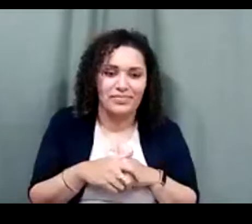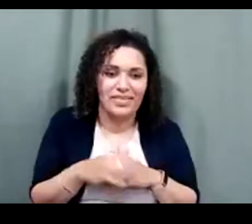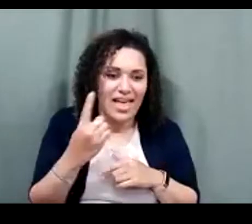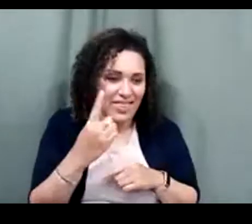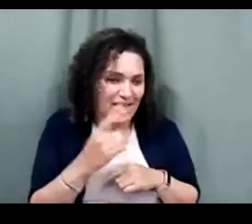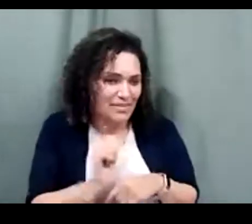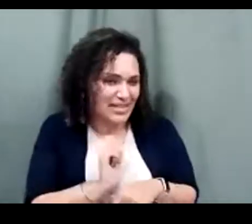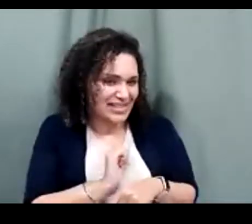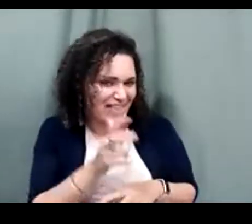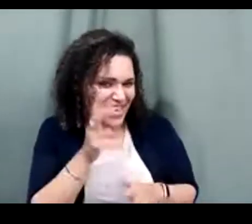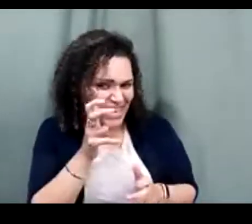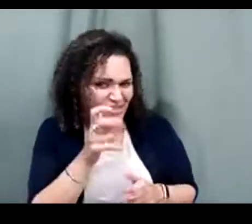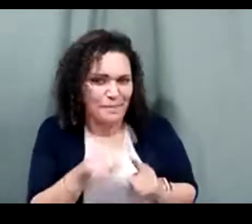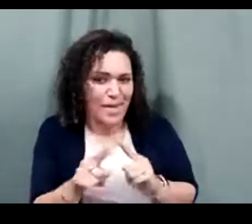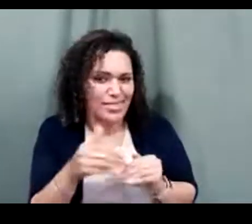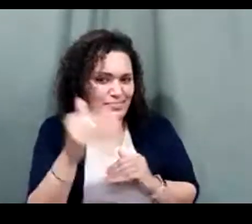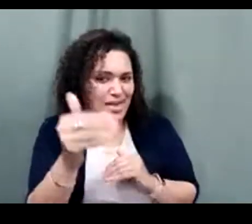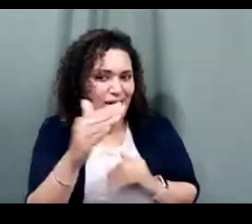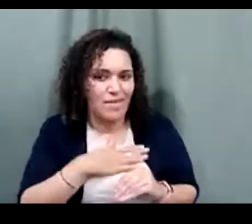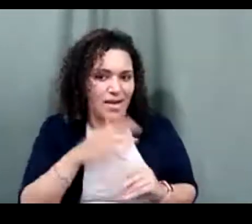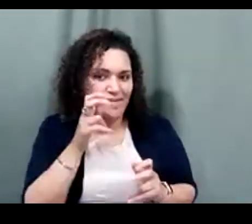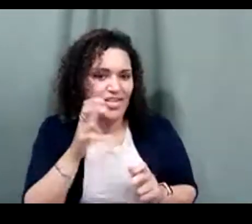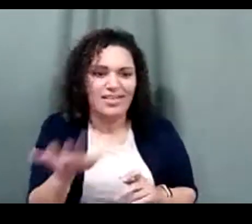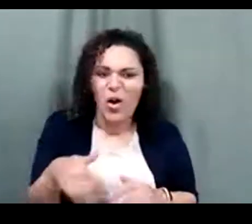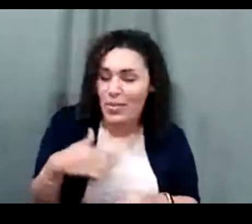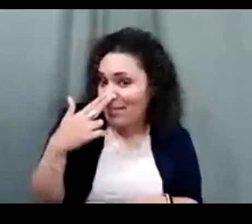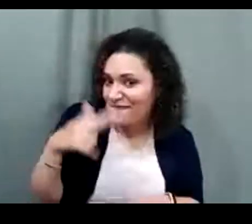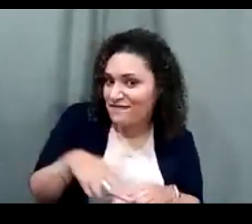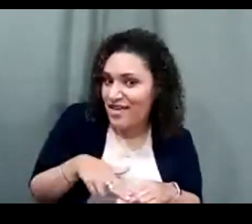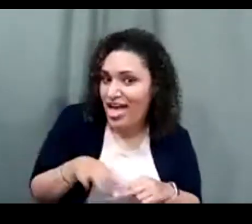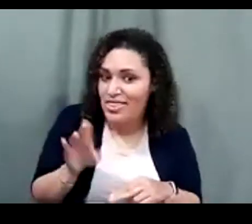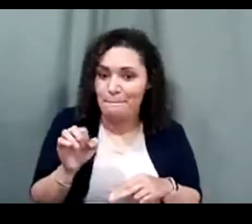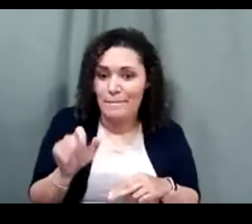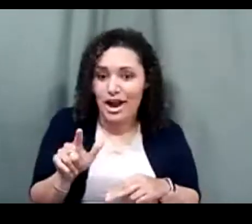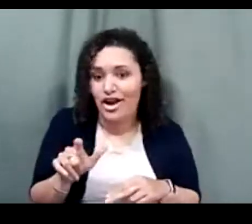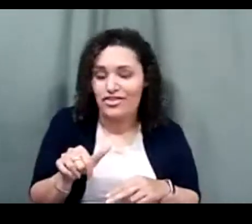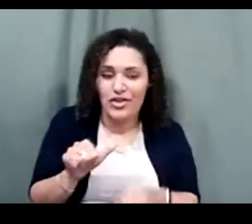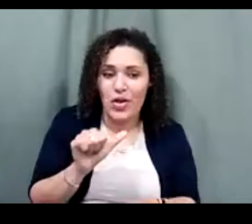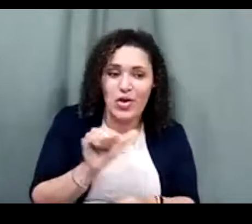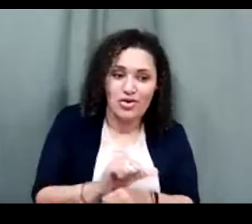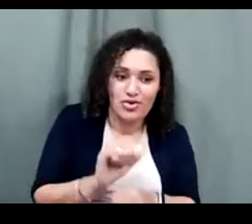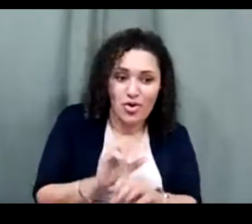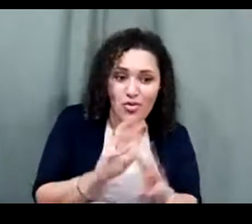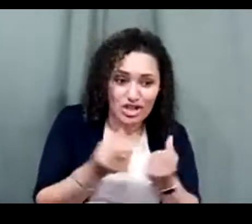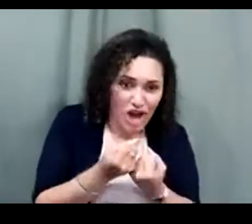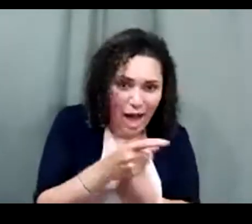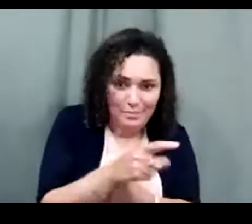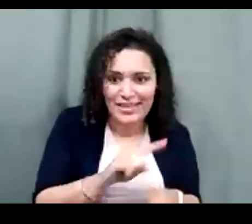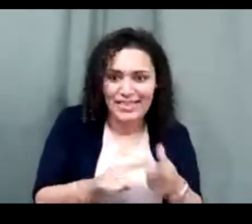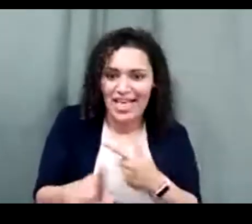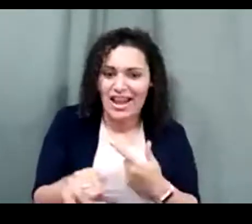is beyond my evil capabilities. I know. Wouldn't it be fun like we do in the barrel workshops where you get your own wine to play with, and we'll see what we can